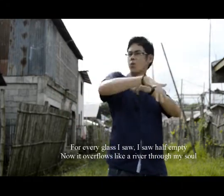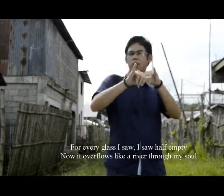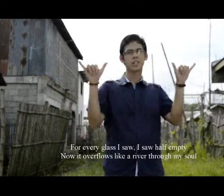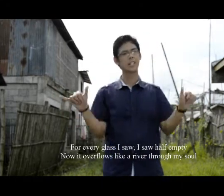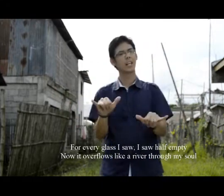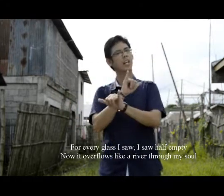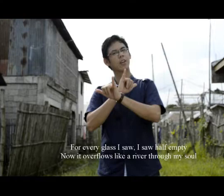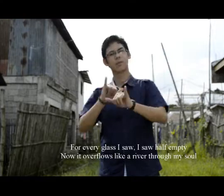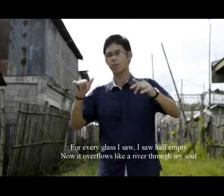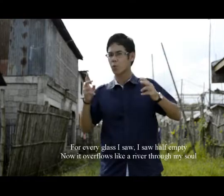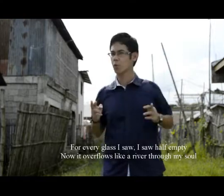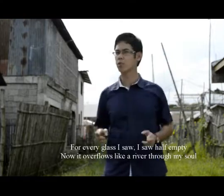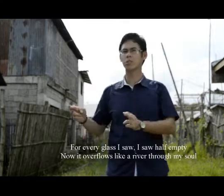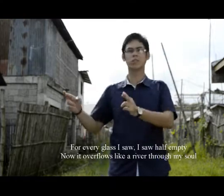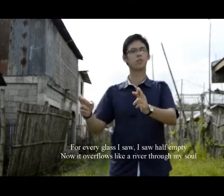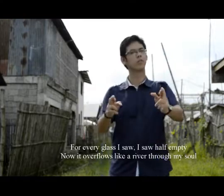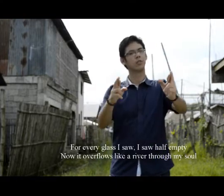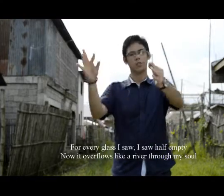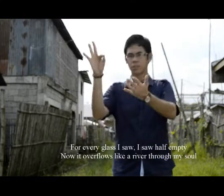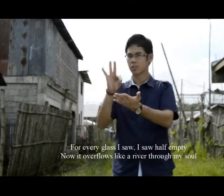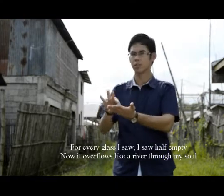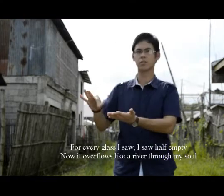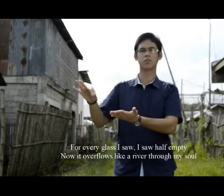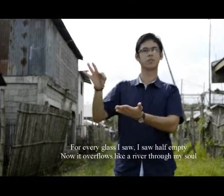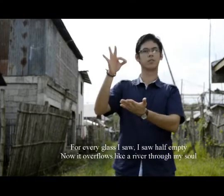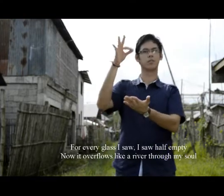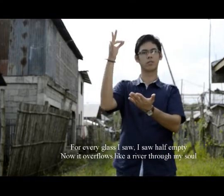like a river through my soul.